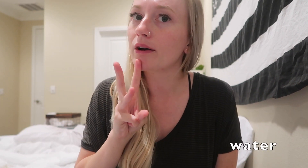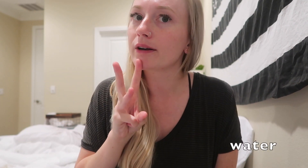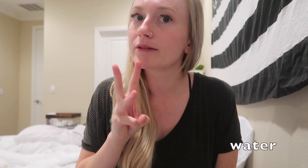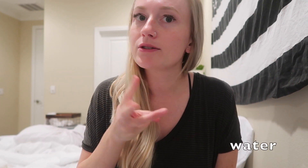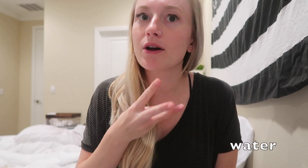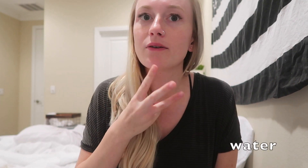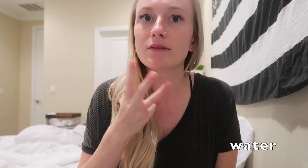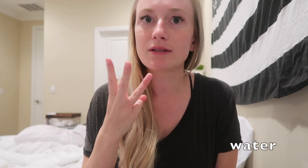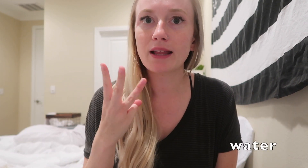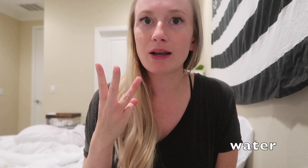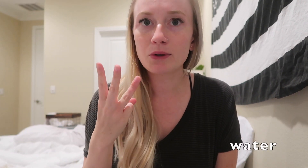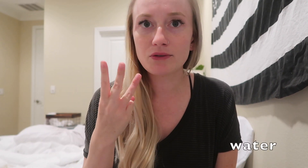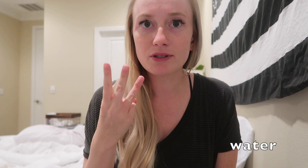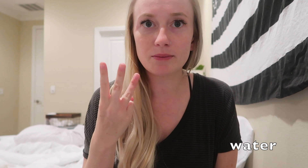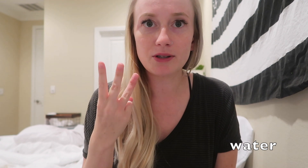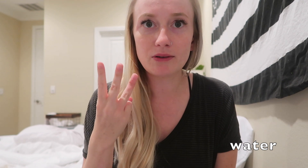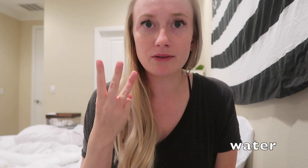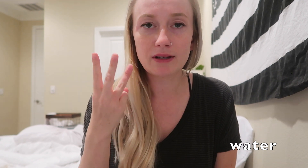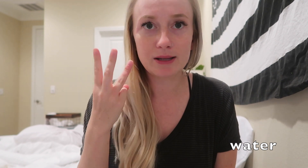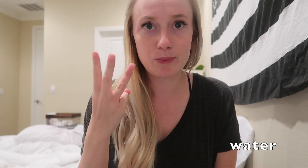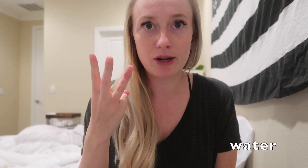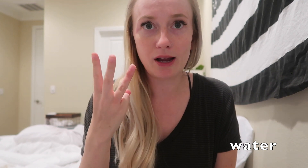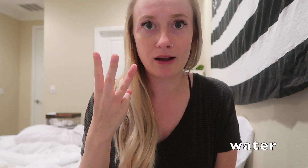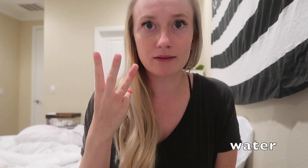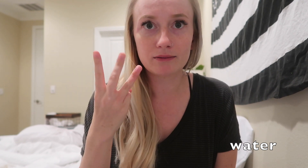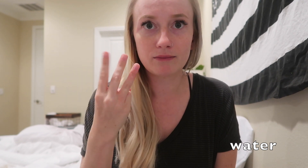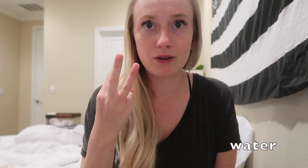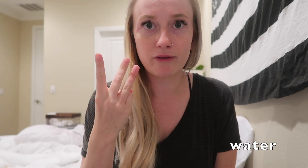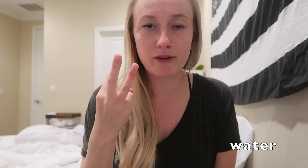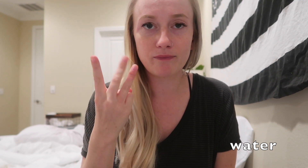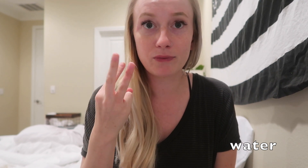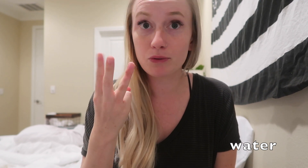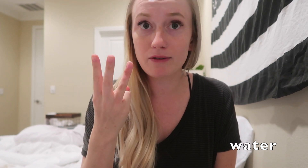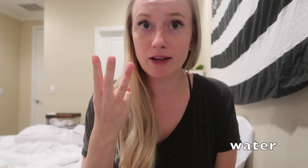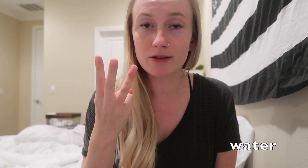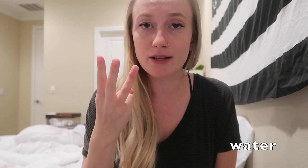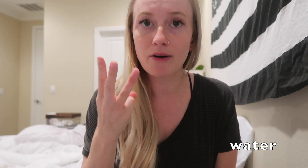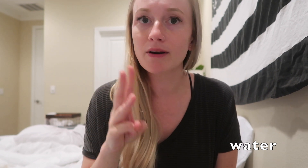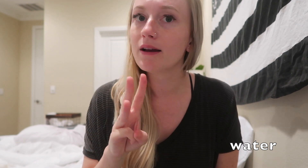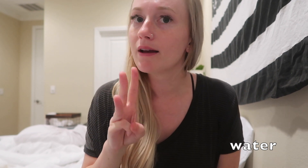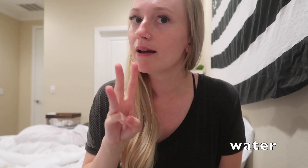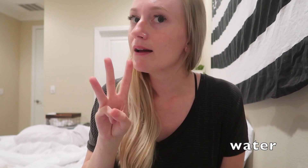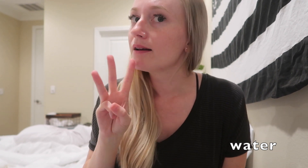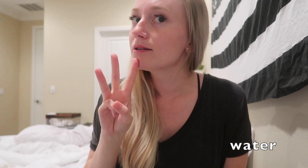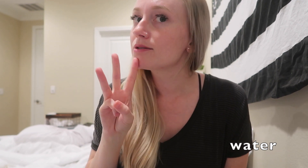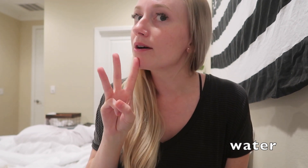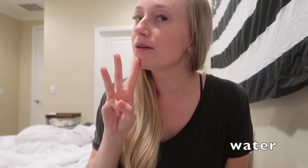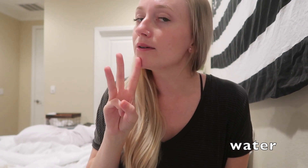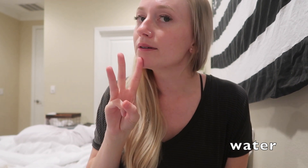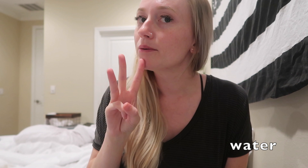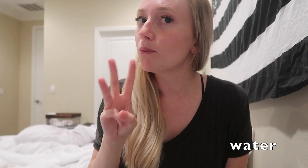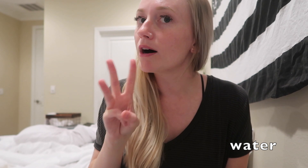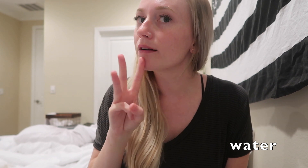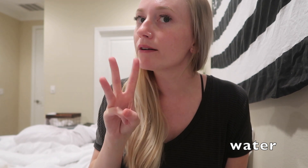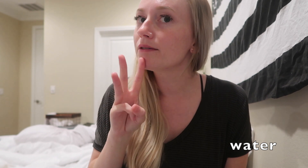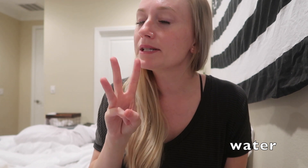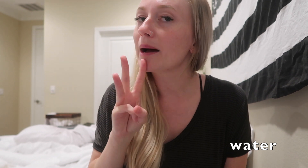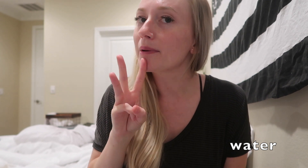water. So sign language for W is putting your 3 fingers out. So water, you tap it on